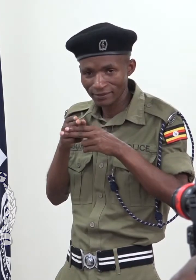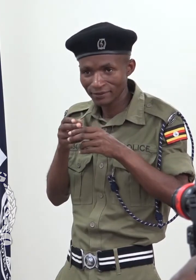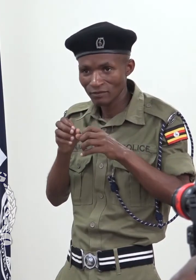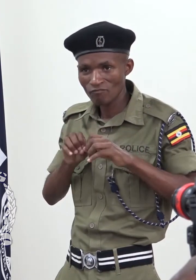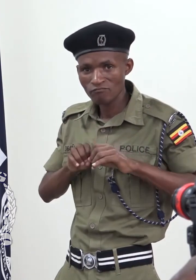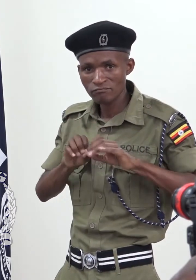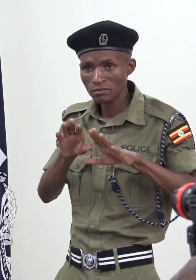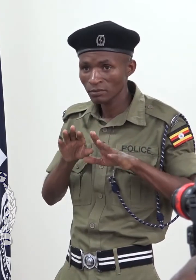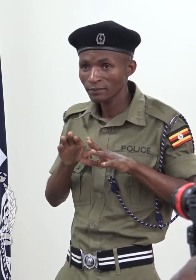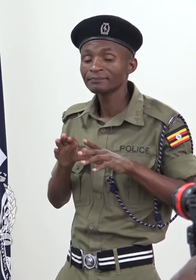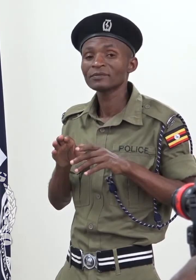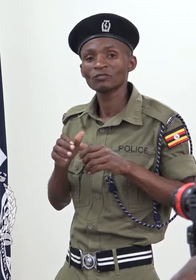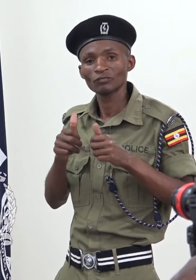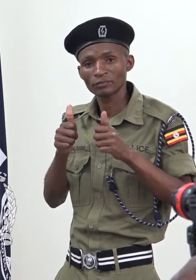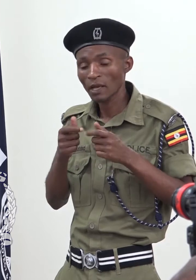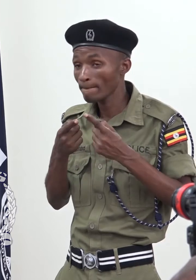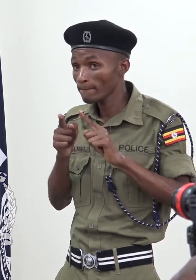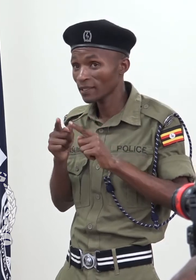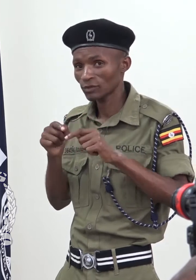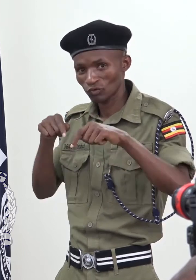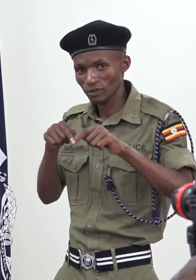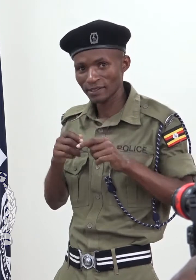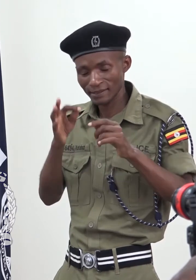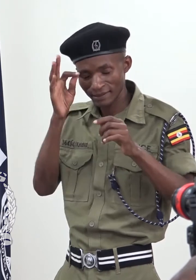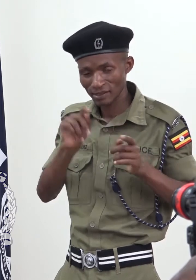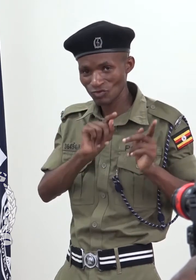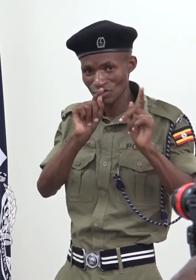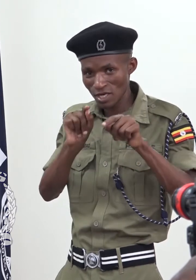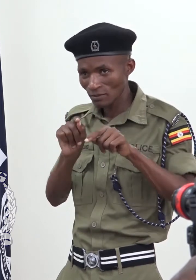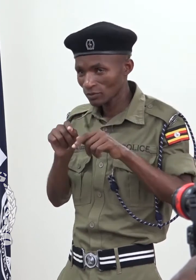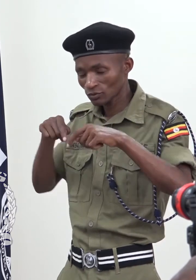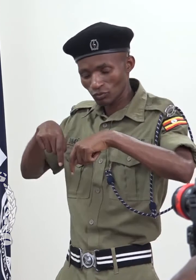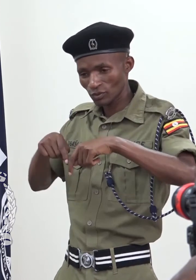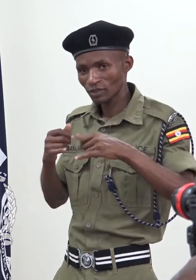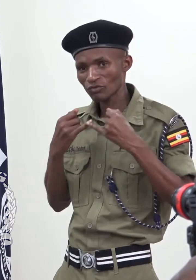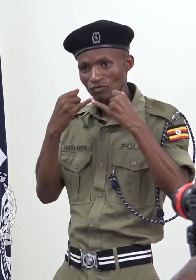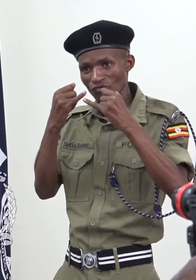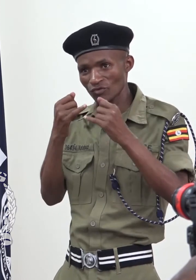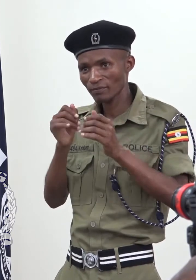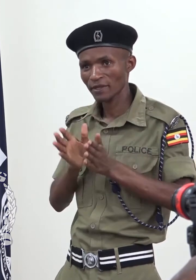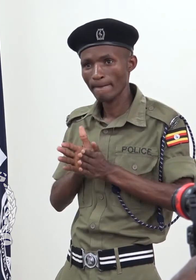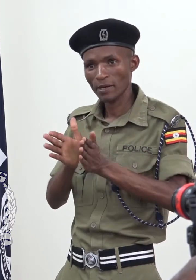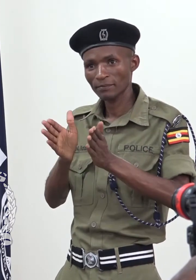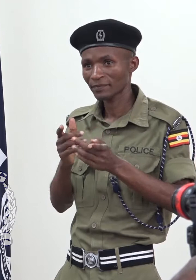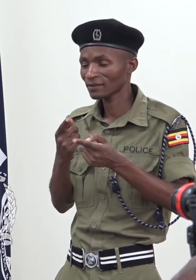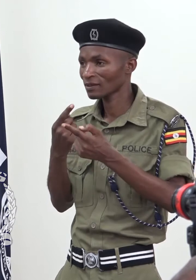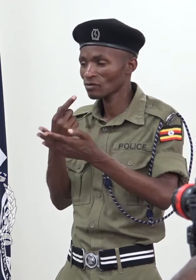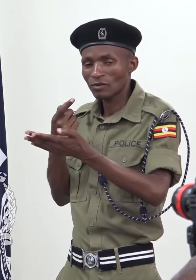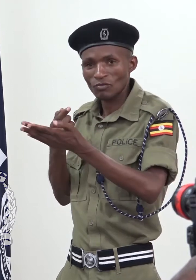today and indicate to the public that this is a video which we've established